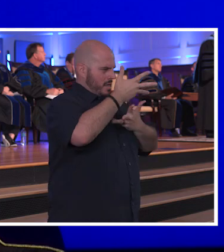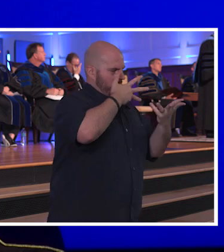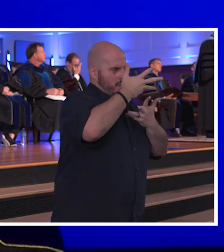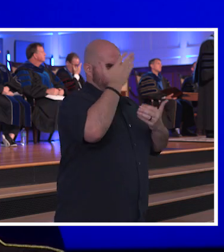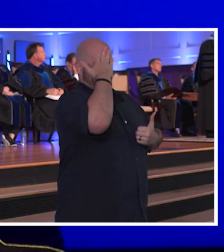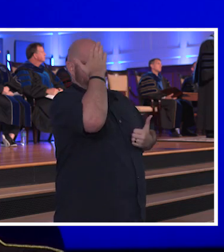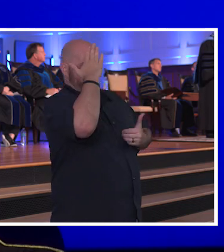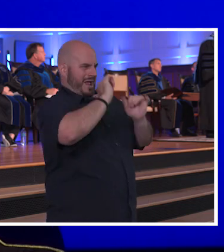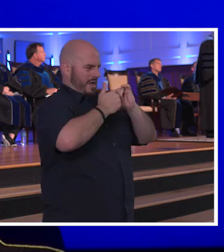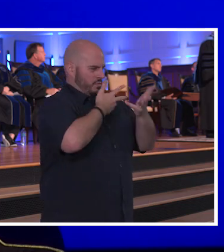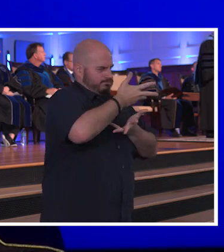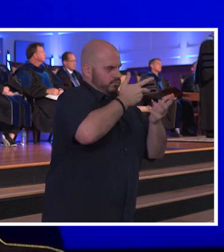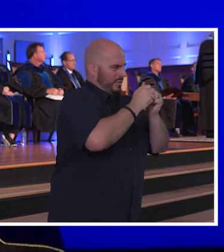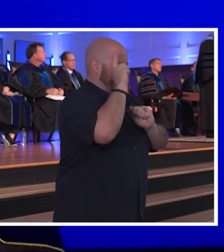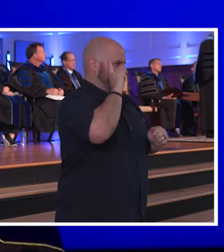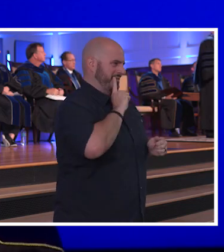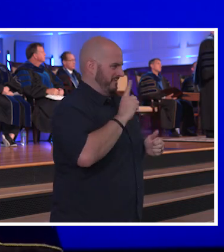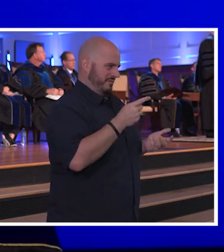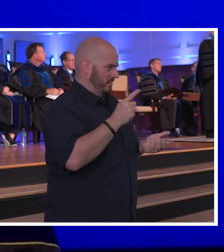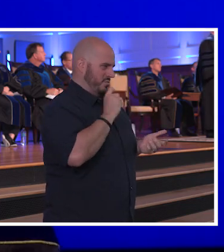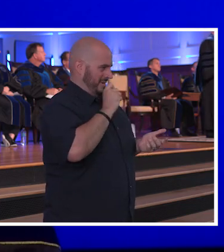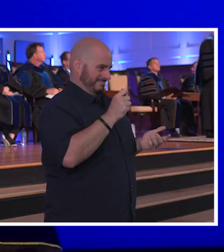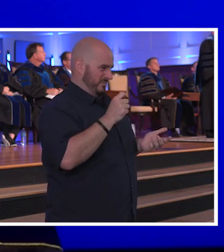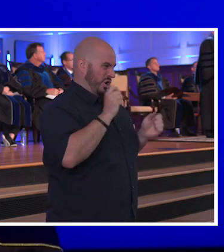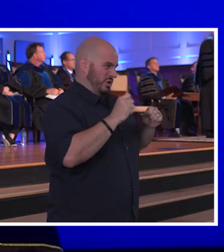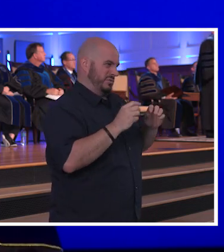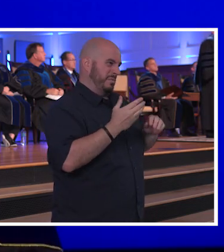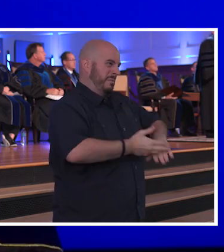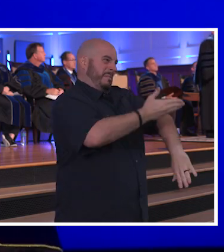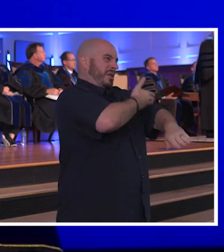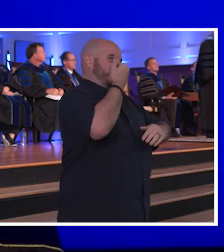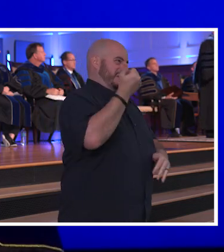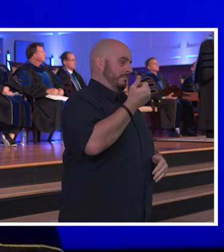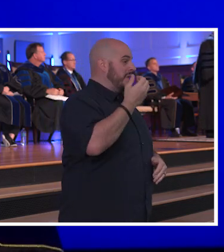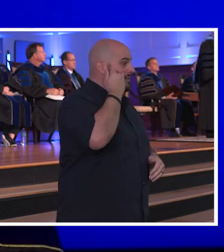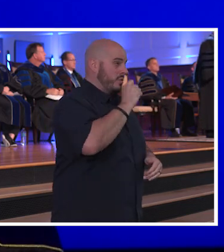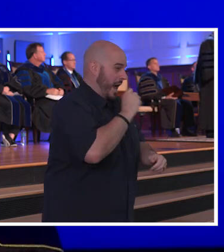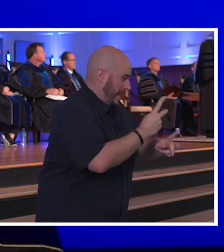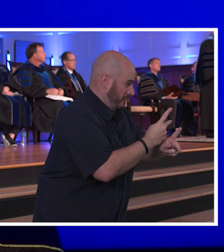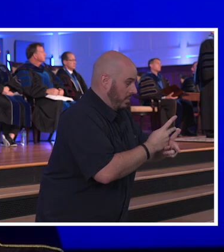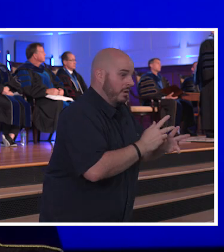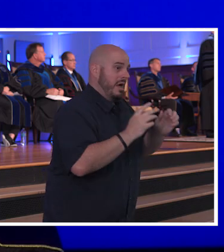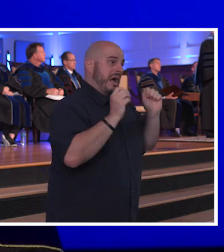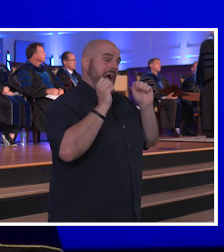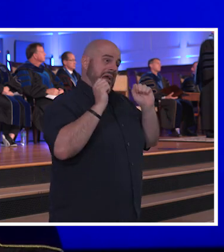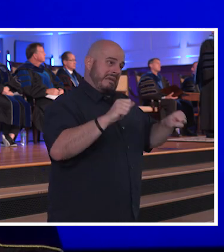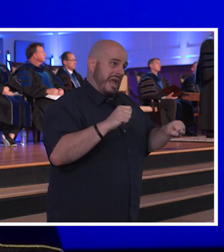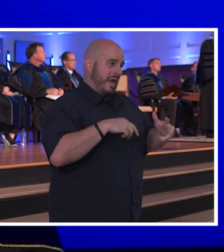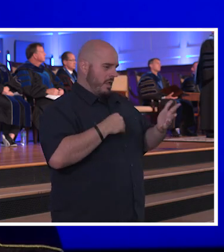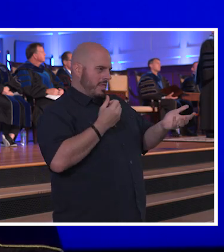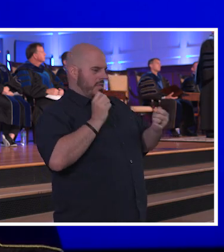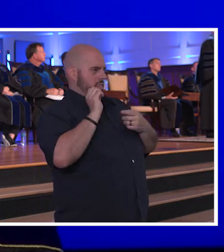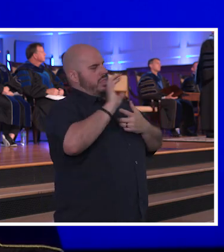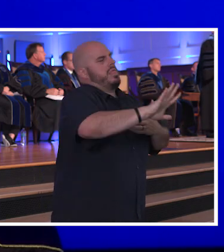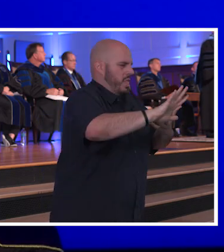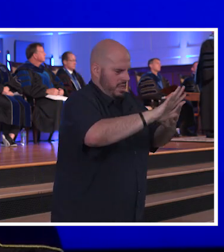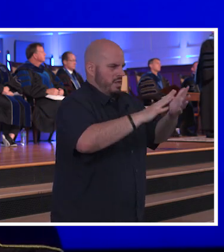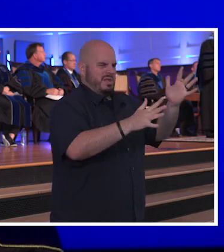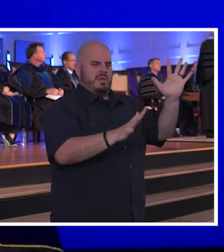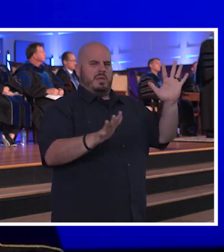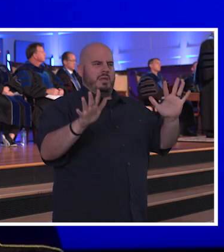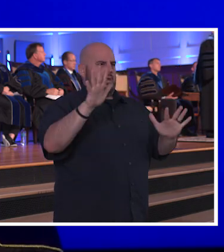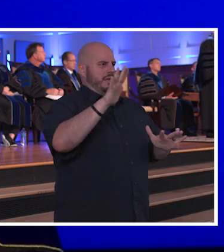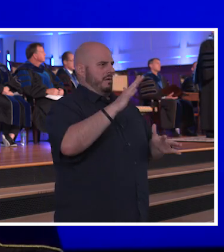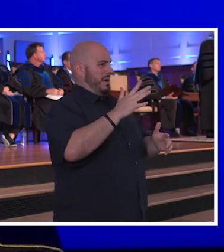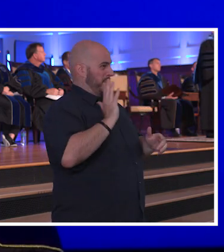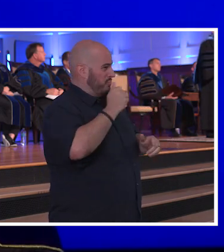could be. And if we're not careful, we can actually come across to our brothers and sisters in that particular community as